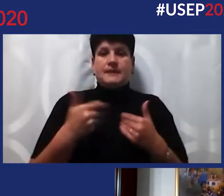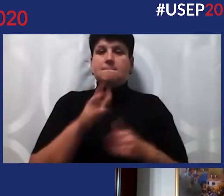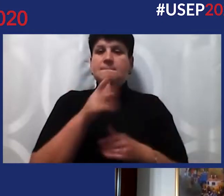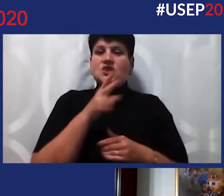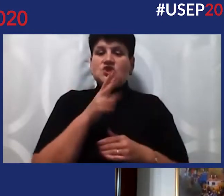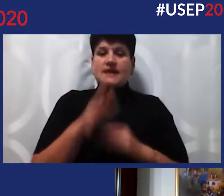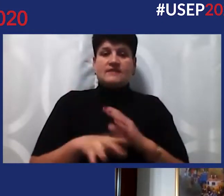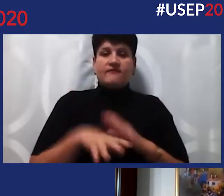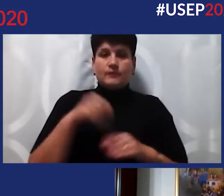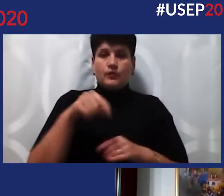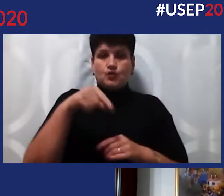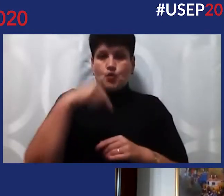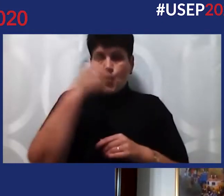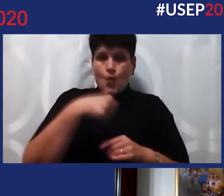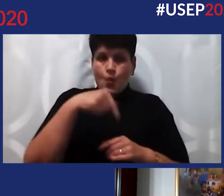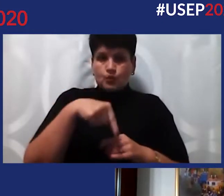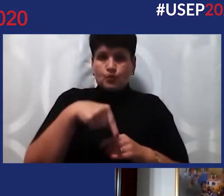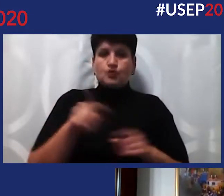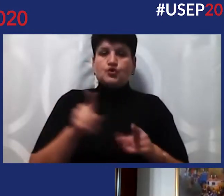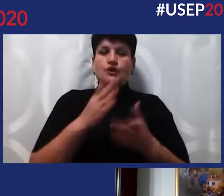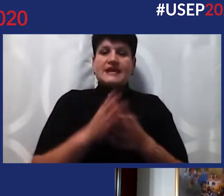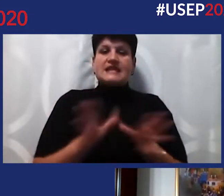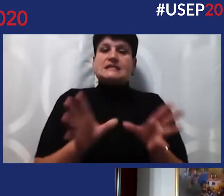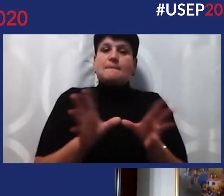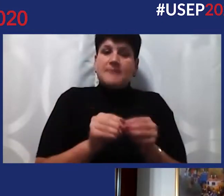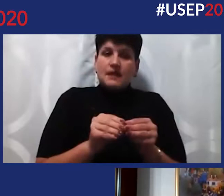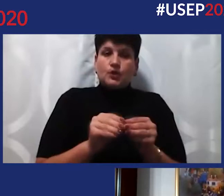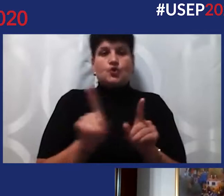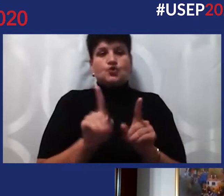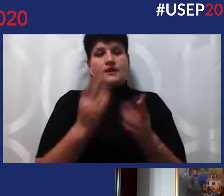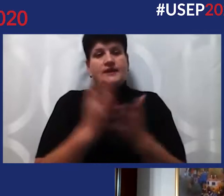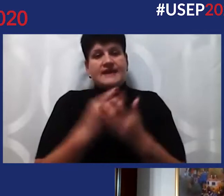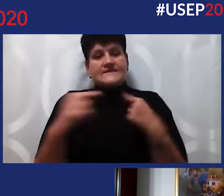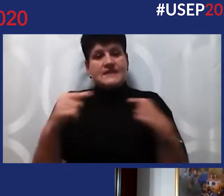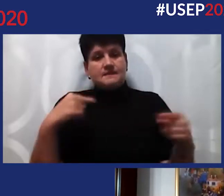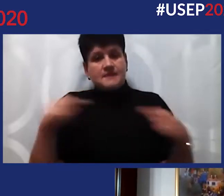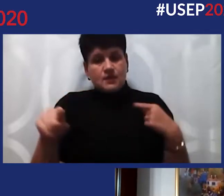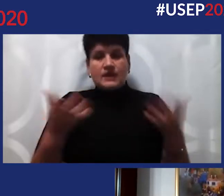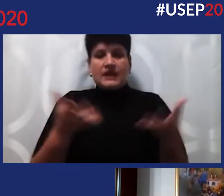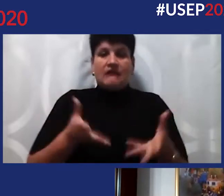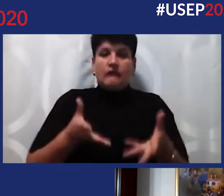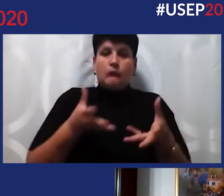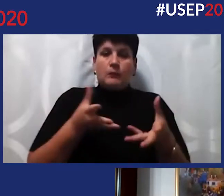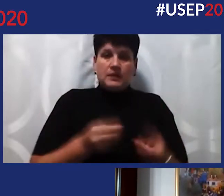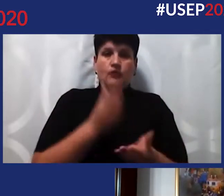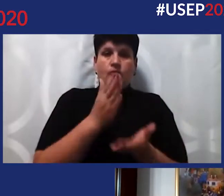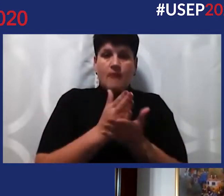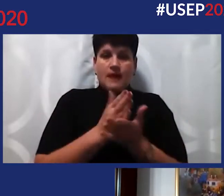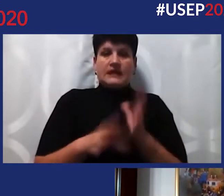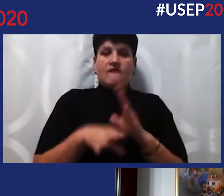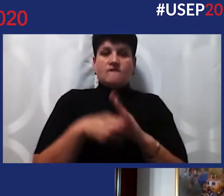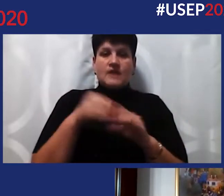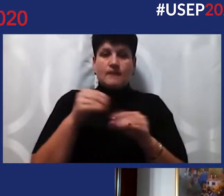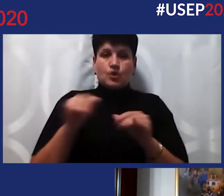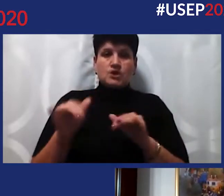Ukraine faced both before and during the elections of this year? Commonalities, differences, what impacts